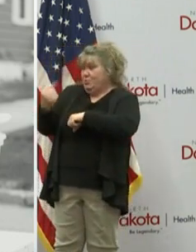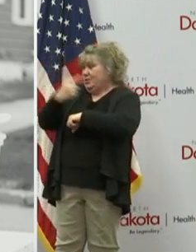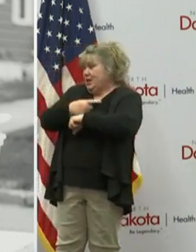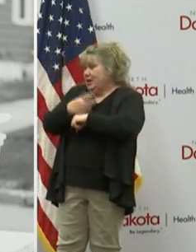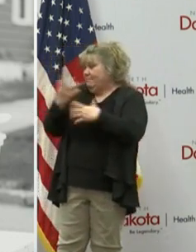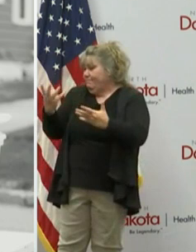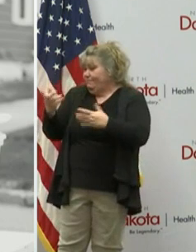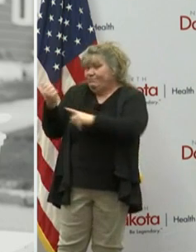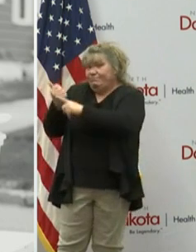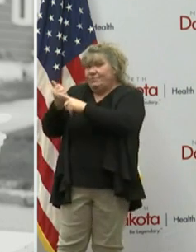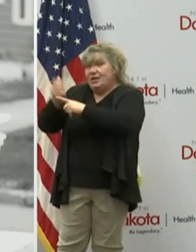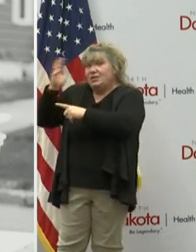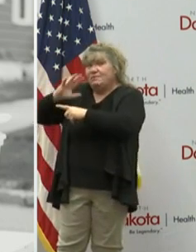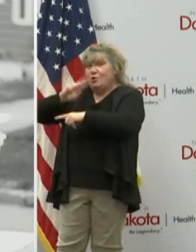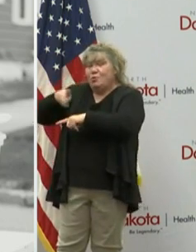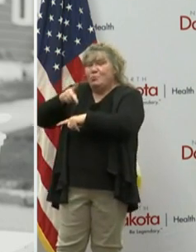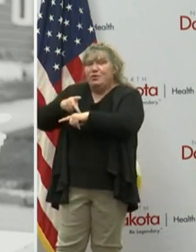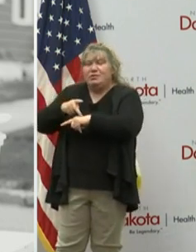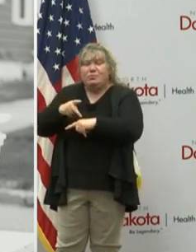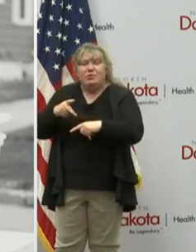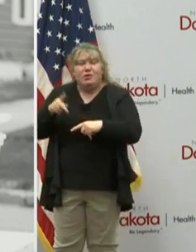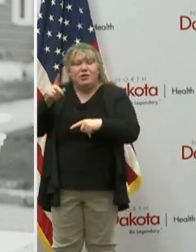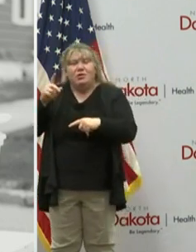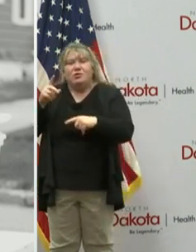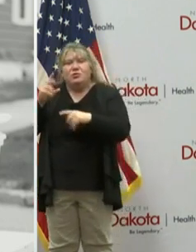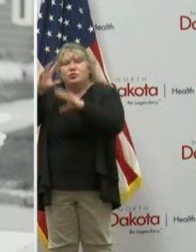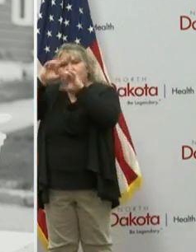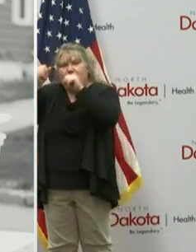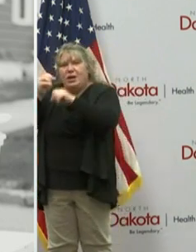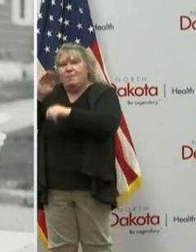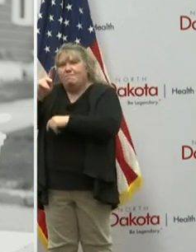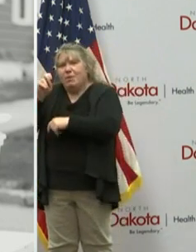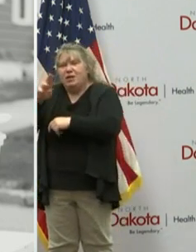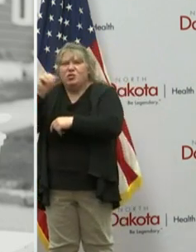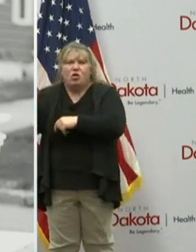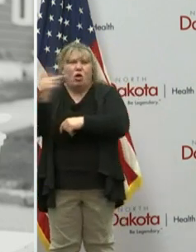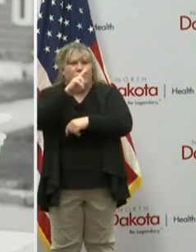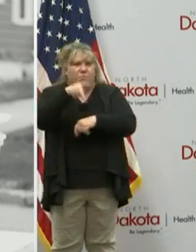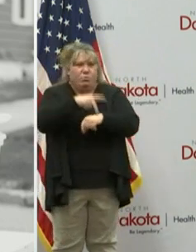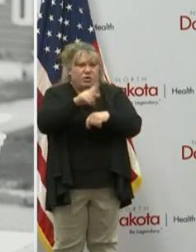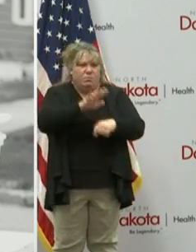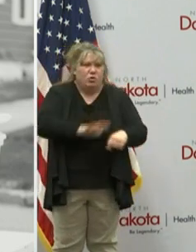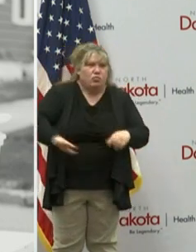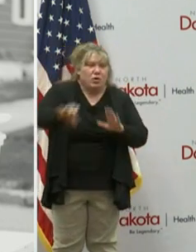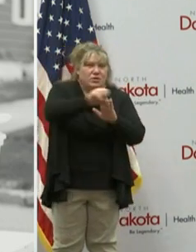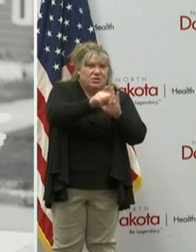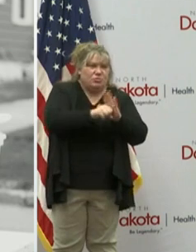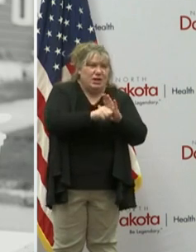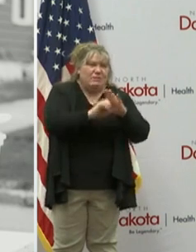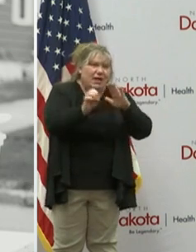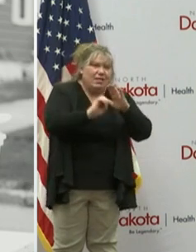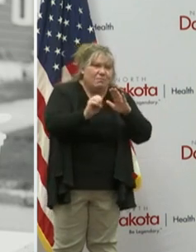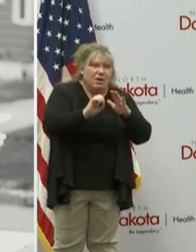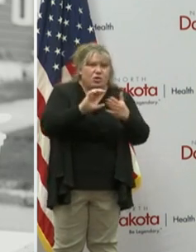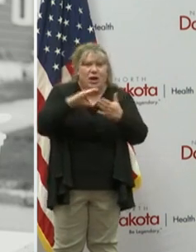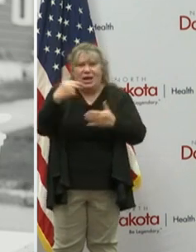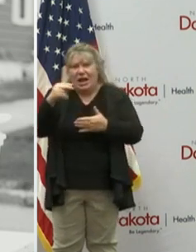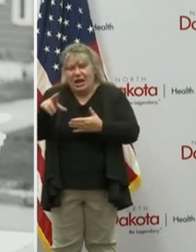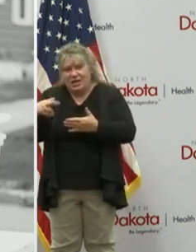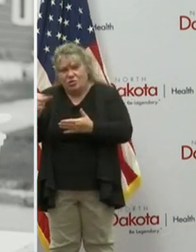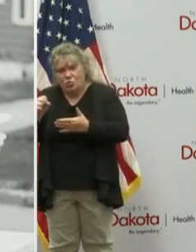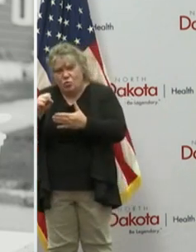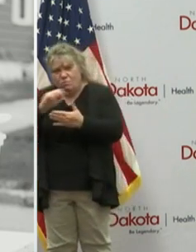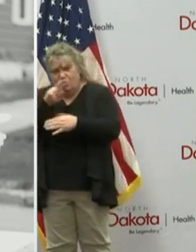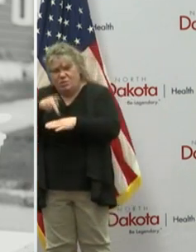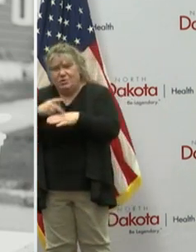So as a former principal, to Superintendent Baszler and all the principals across the state, of all our elementary and secondary principals, we